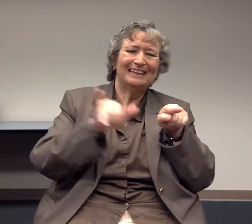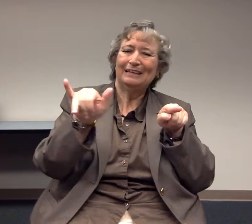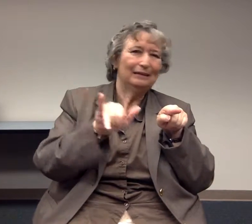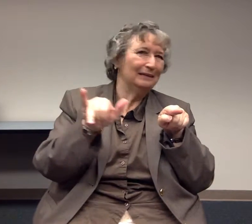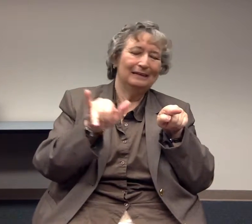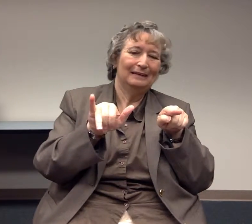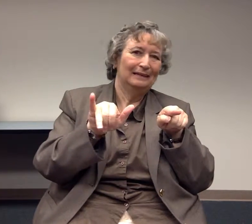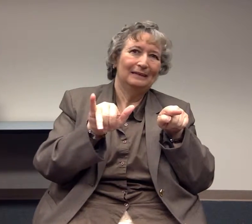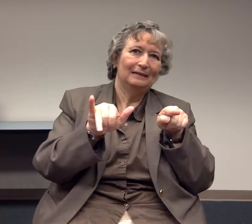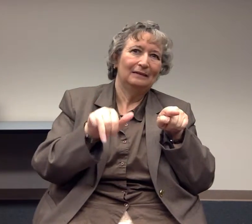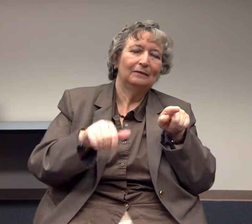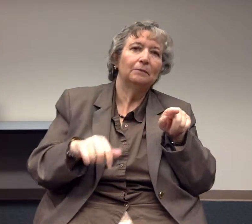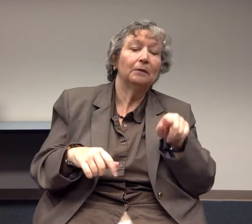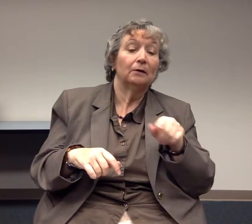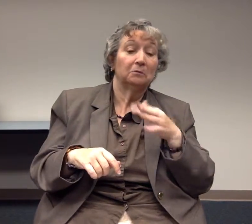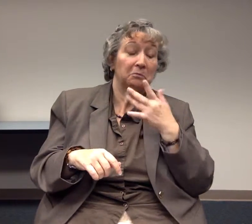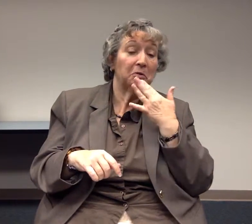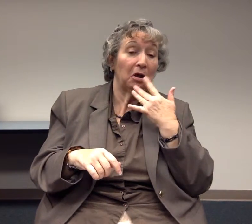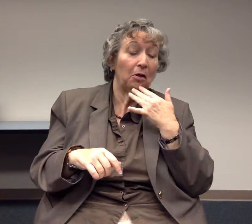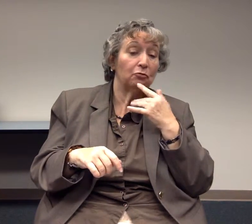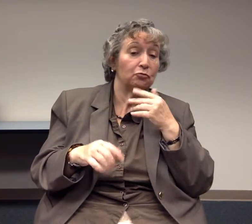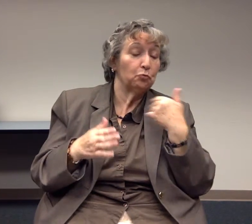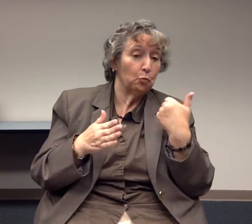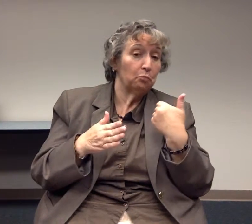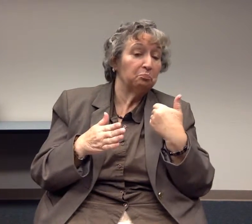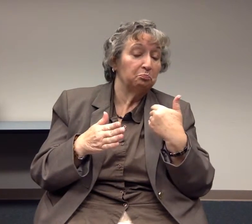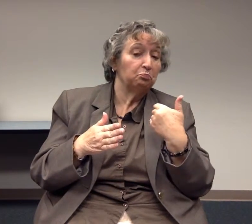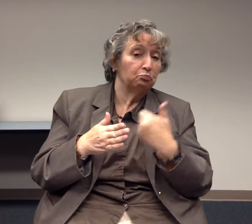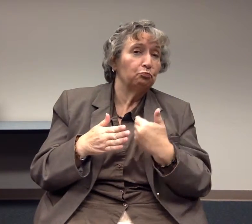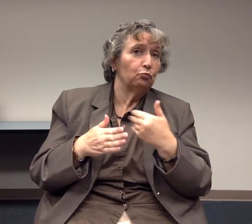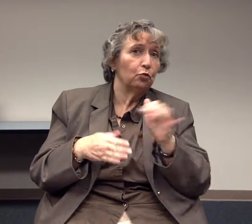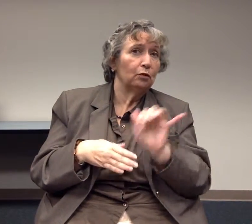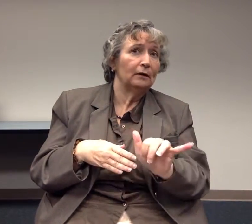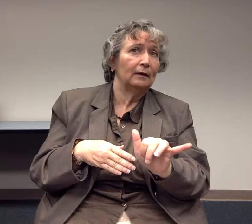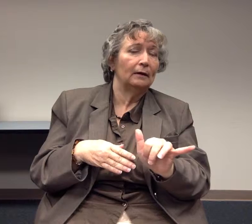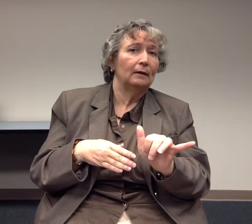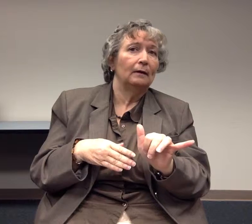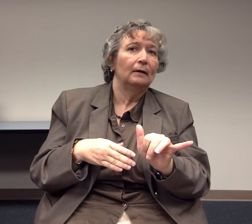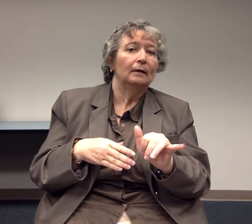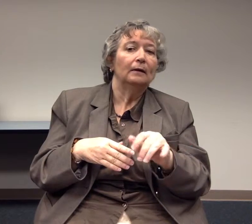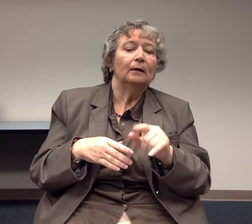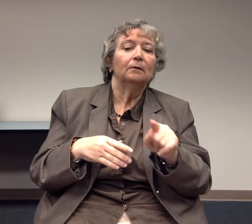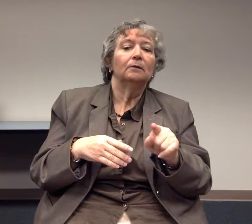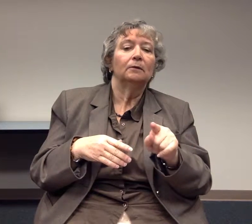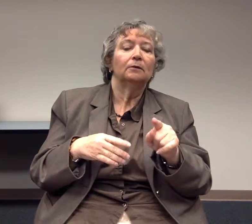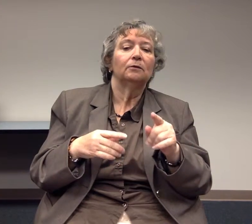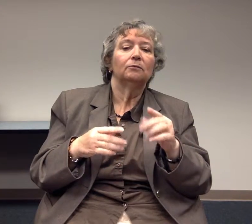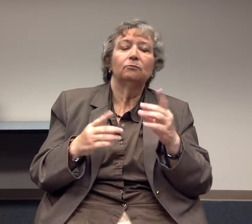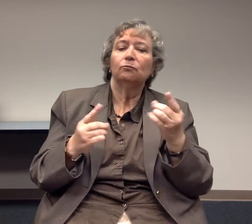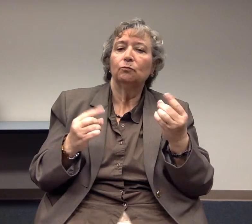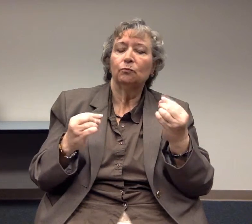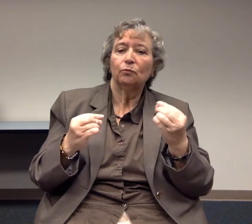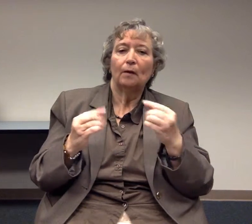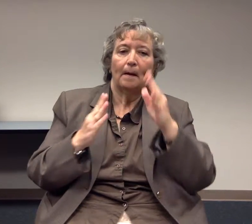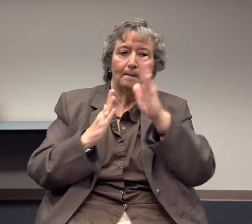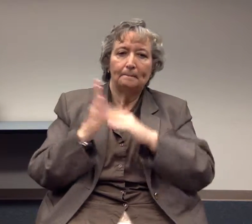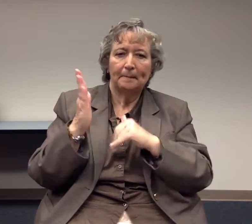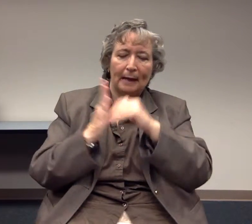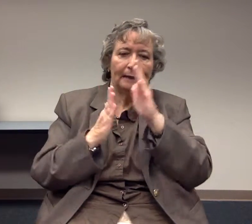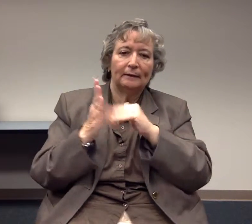Sort of the same color, though. She was painting what was around her. This is a famous one. This